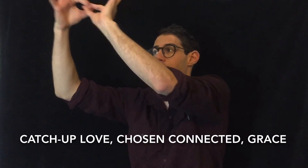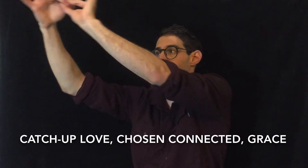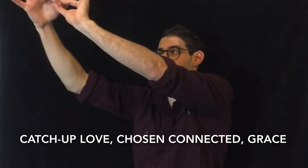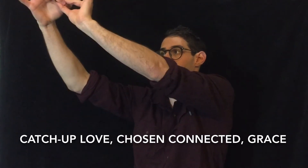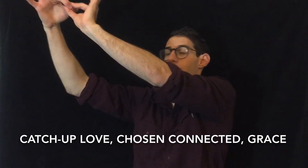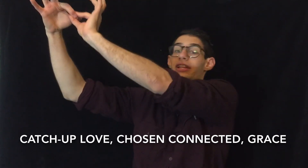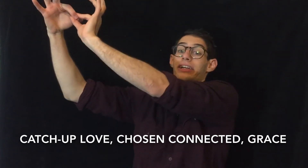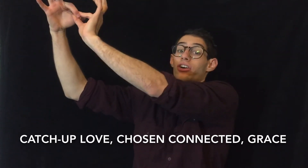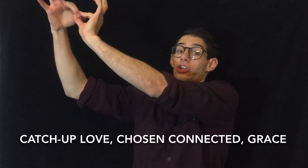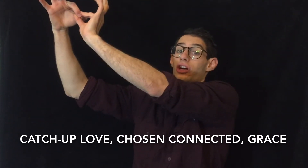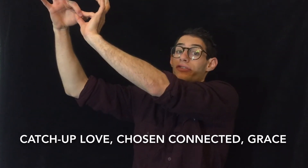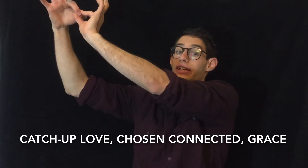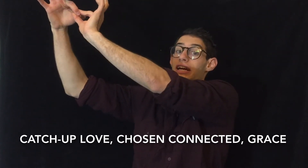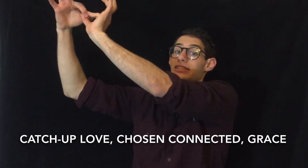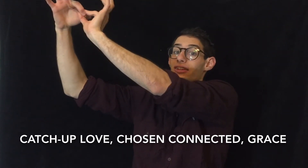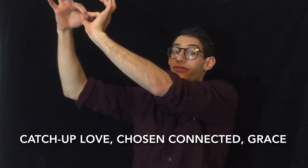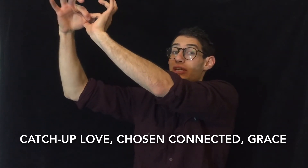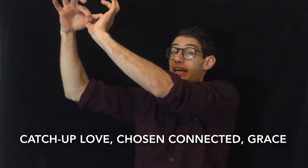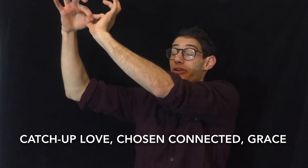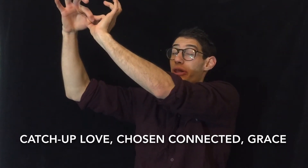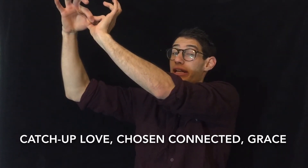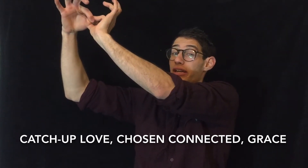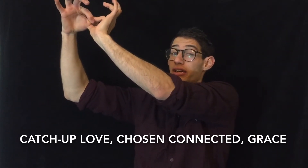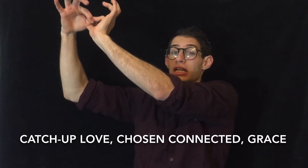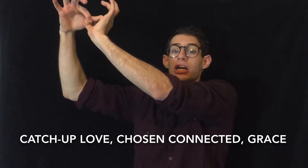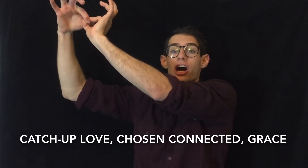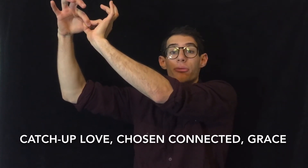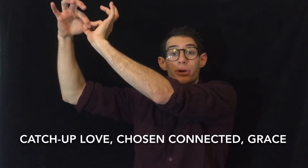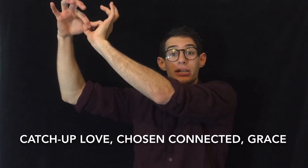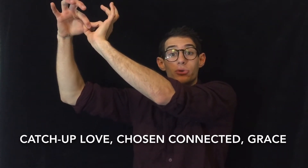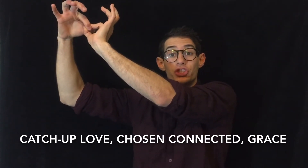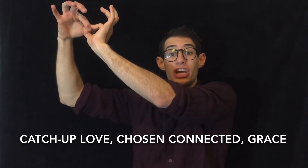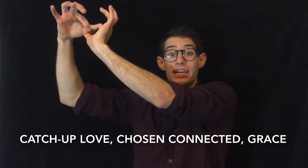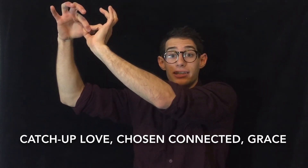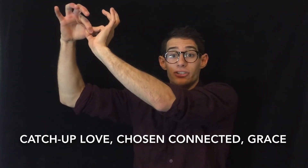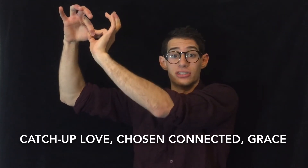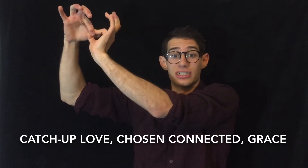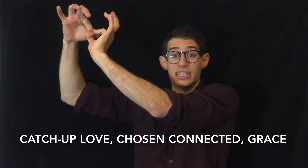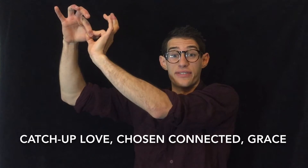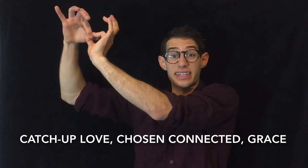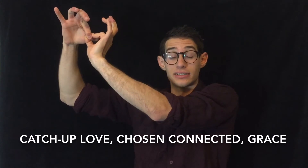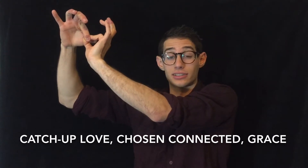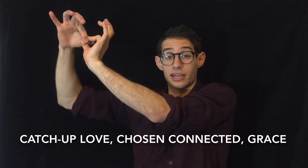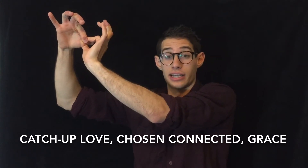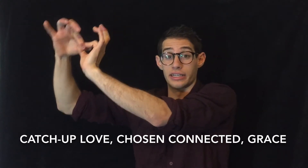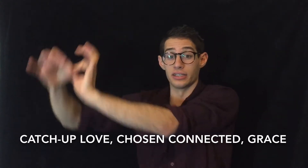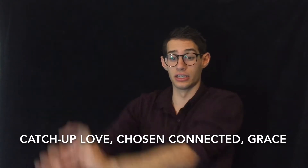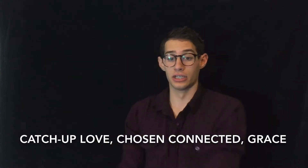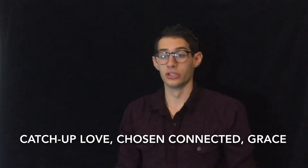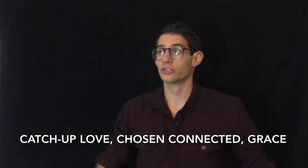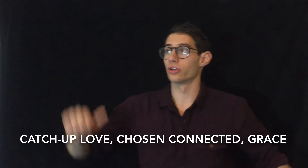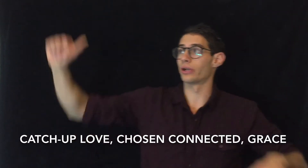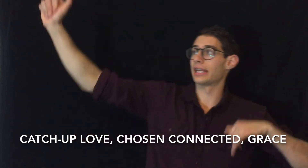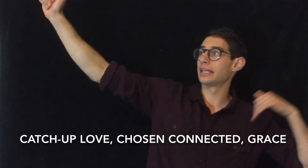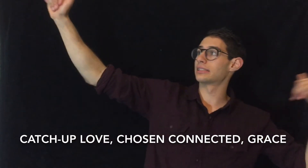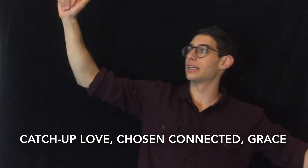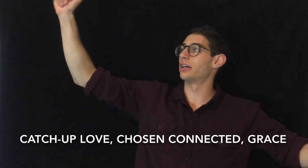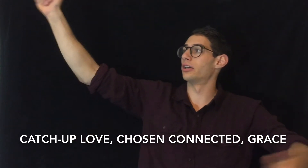connecting like our love and God's love together, like a unbreakable chain there. It's a significant sign. So again,